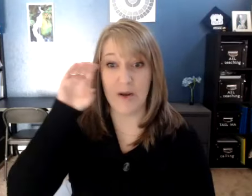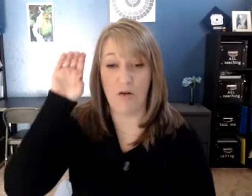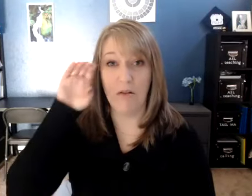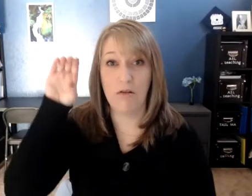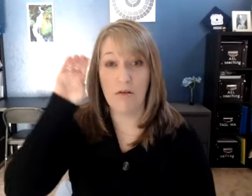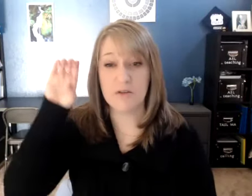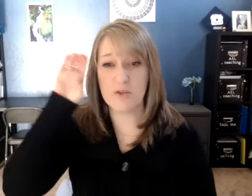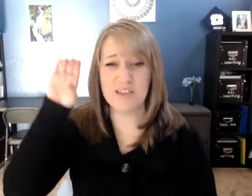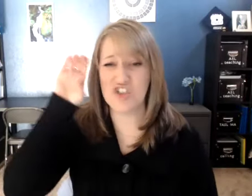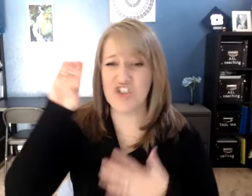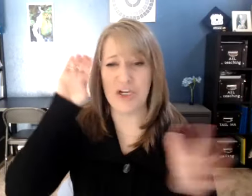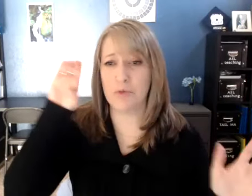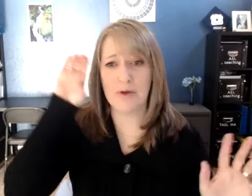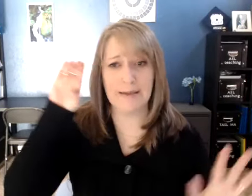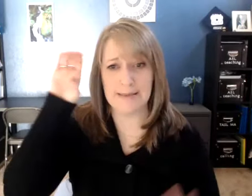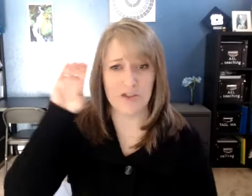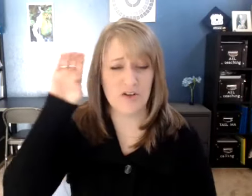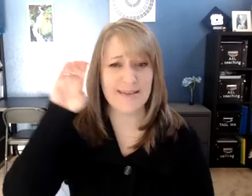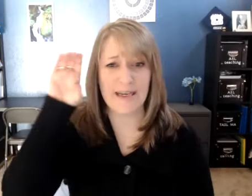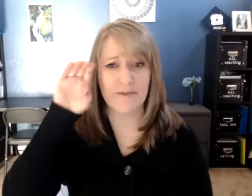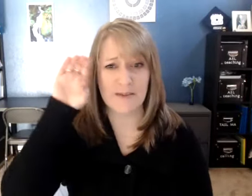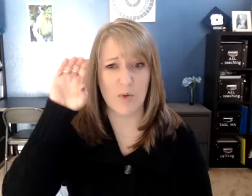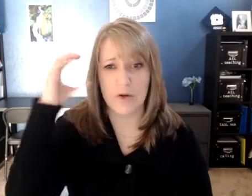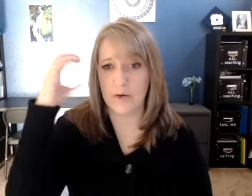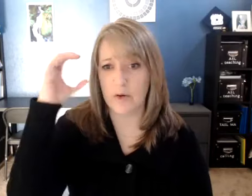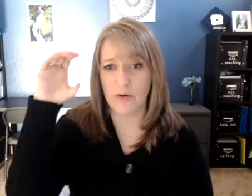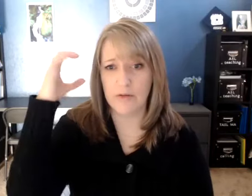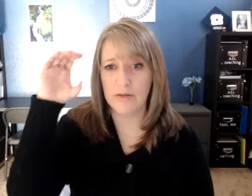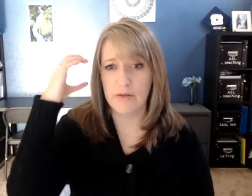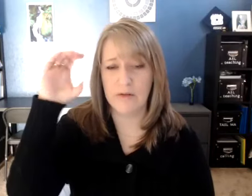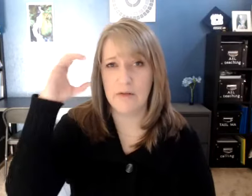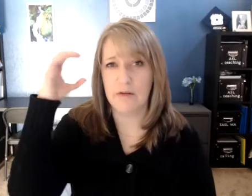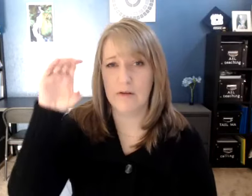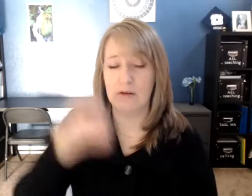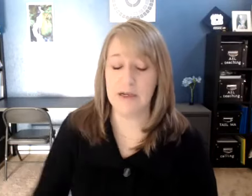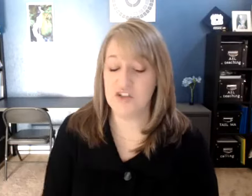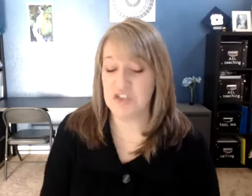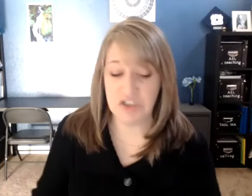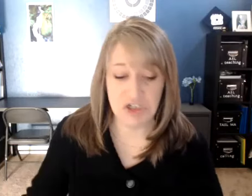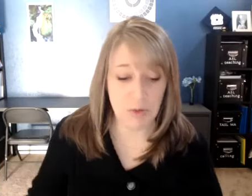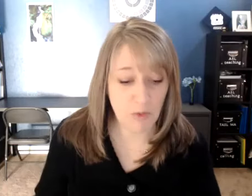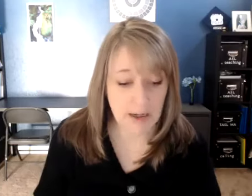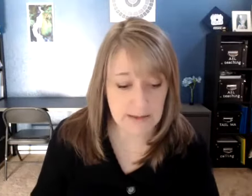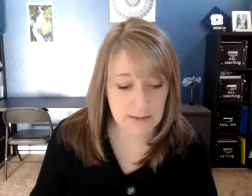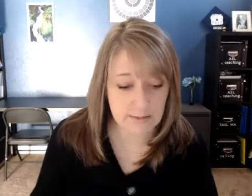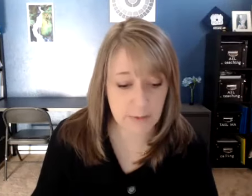middle. So this is just general cousins. You're not saying if it's a boy or a girl. It's just general cousin.